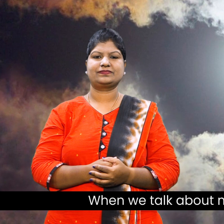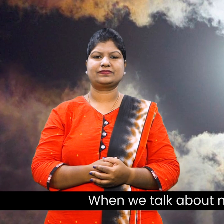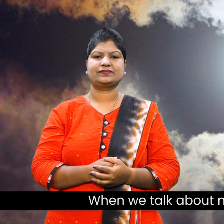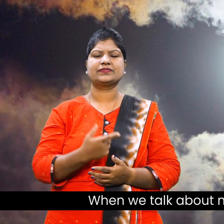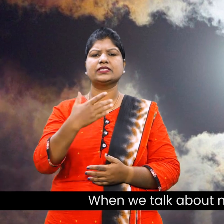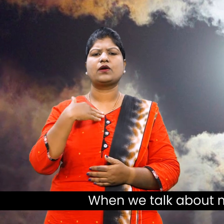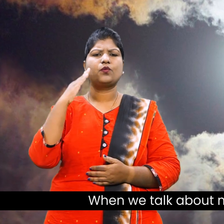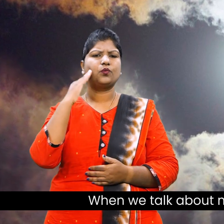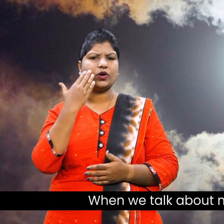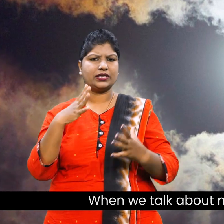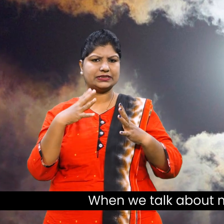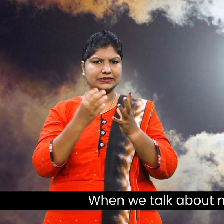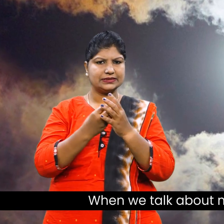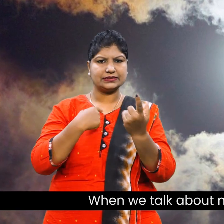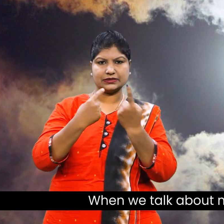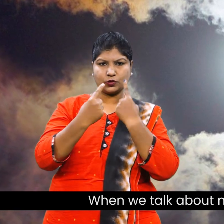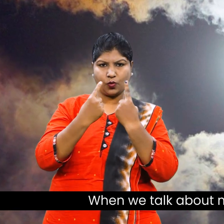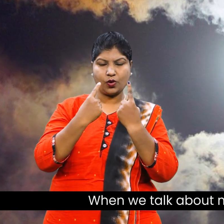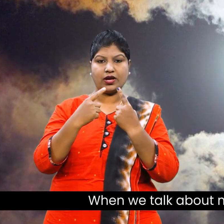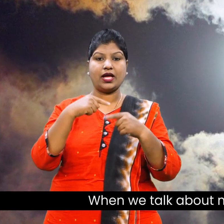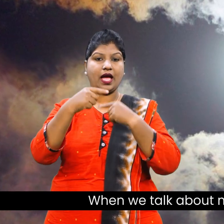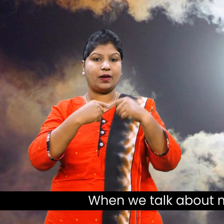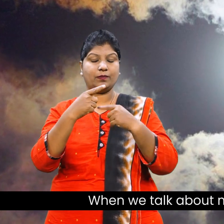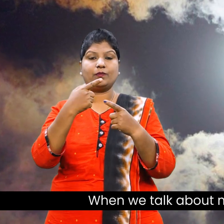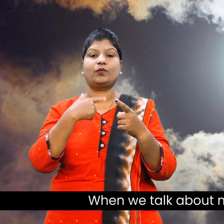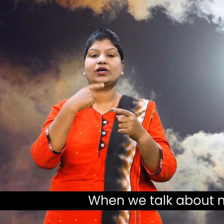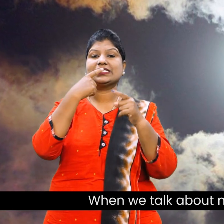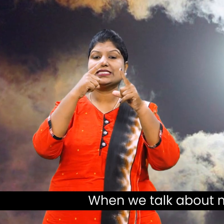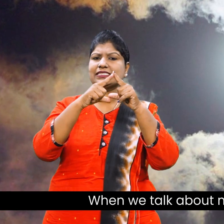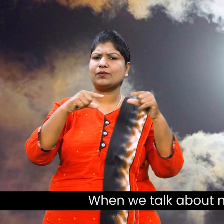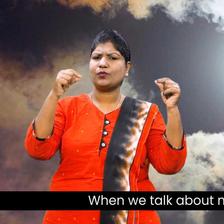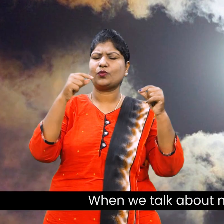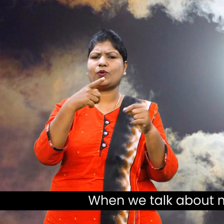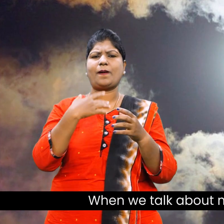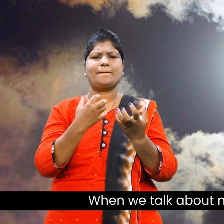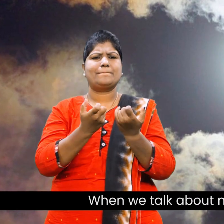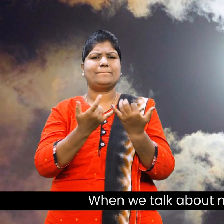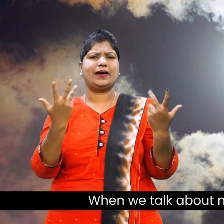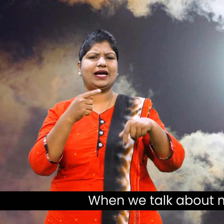When we talk about moon, many times we become poetic.